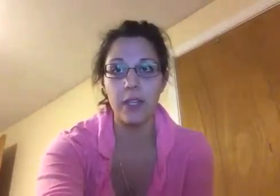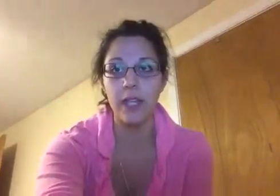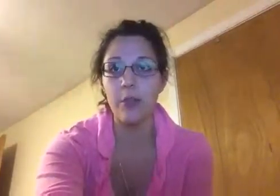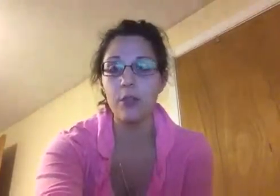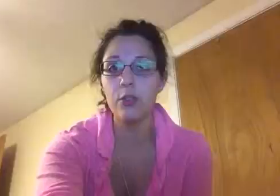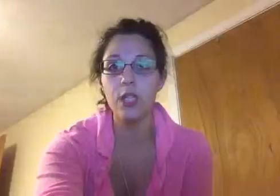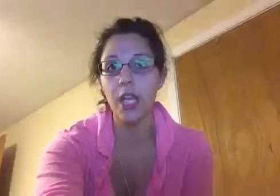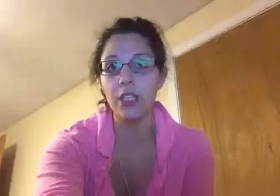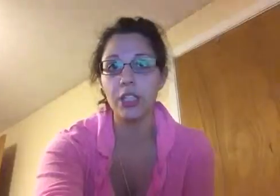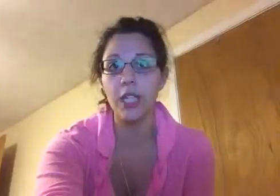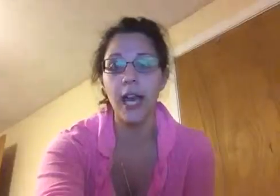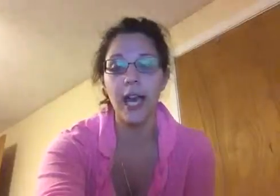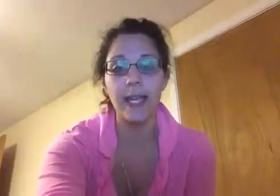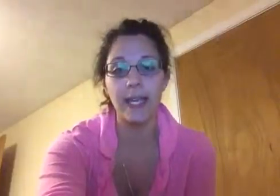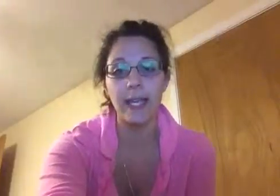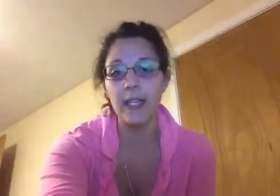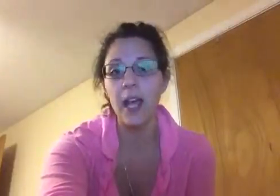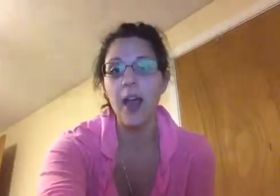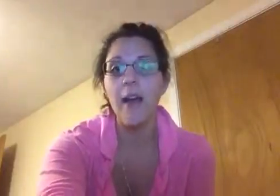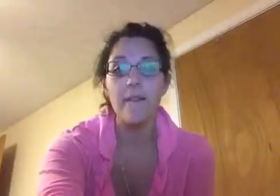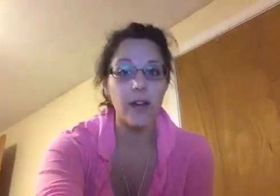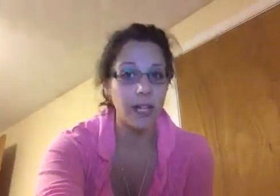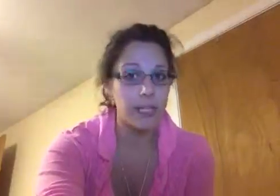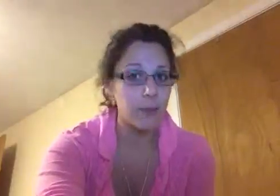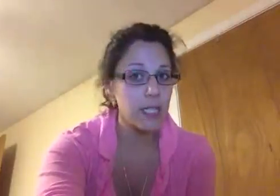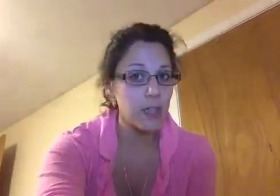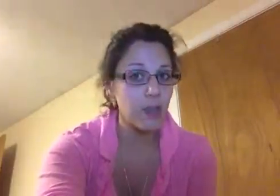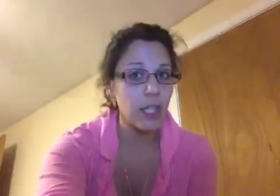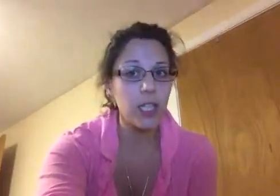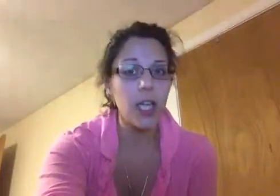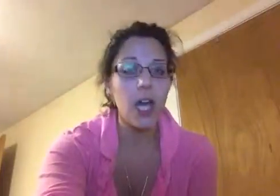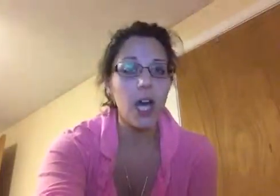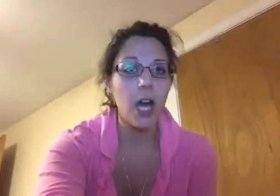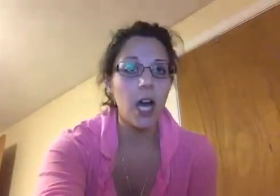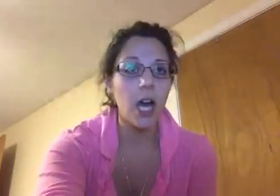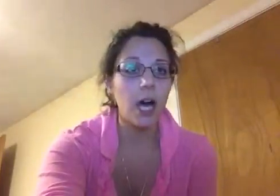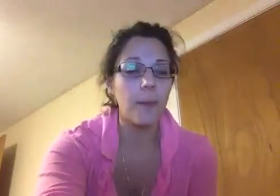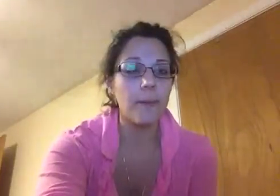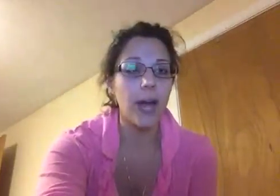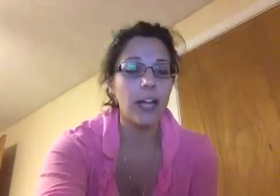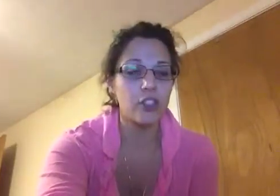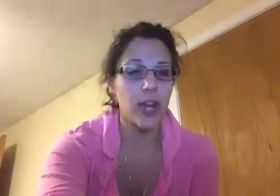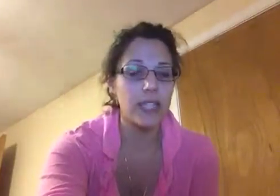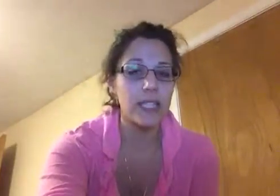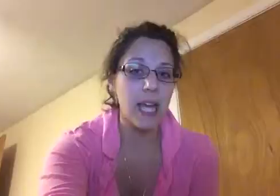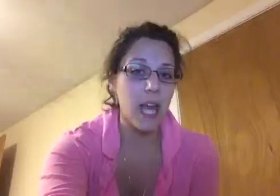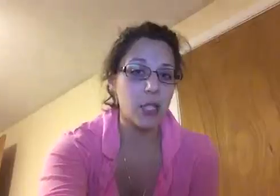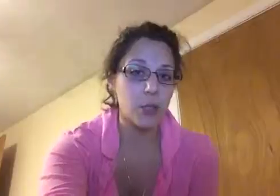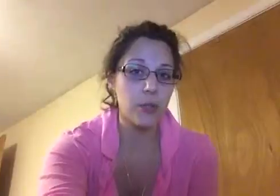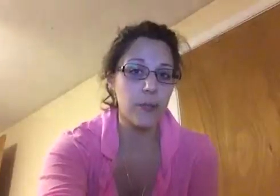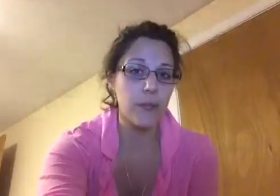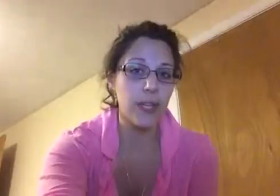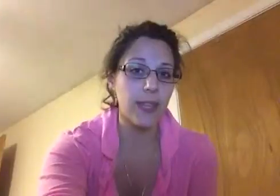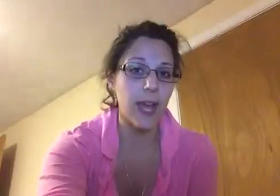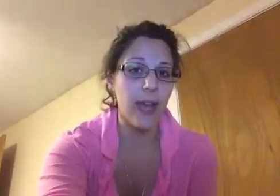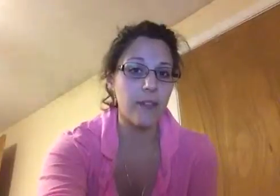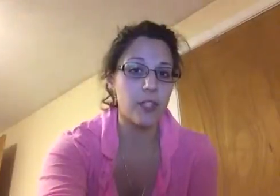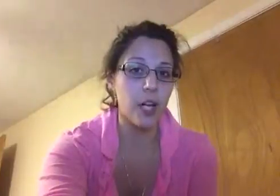think that was too challenging, I can find something different. I tried to not do something that I've